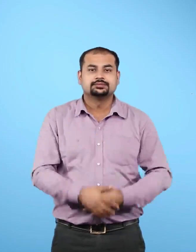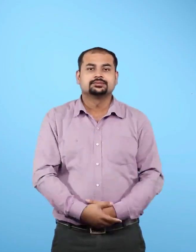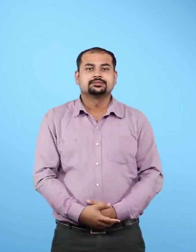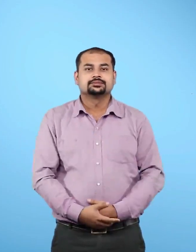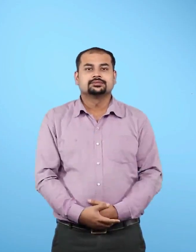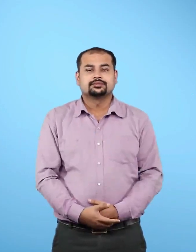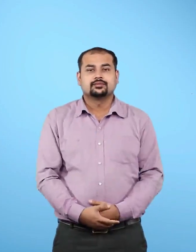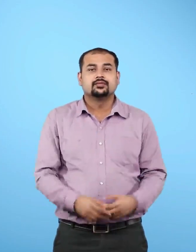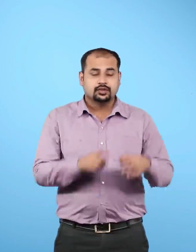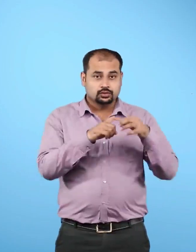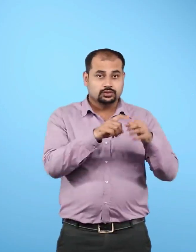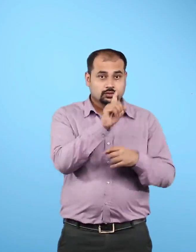Questions. 1.